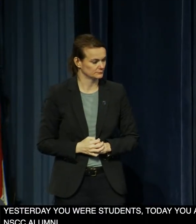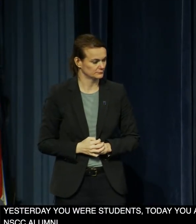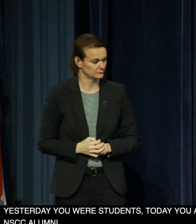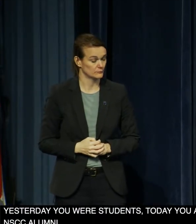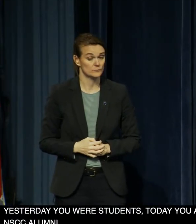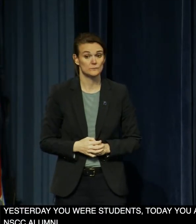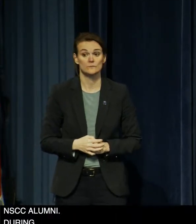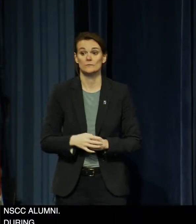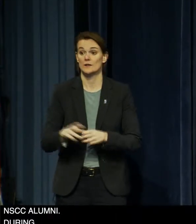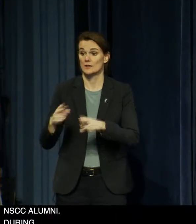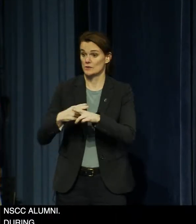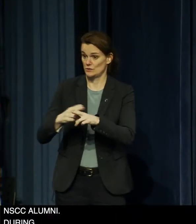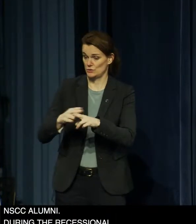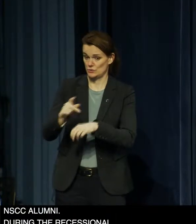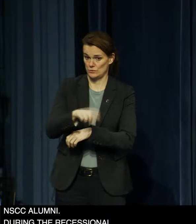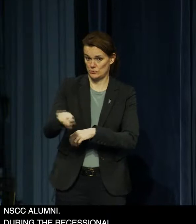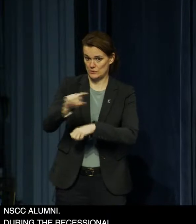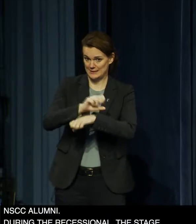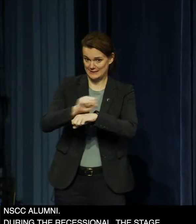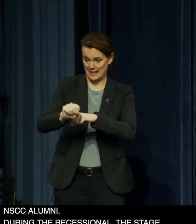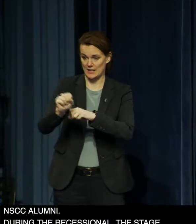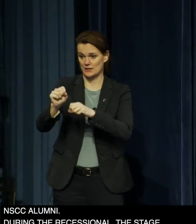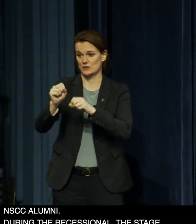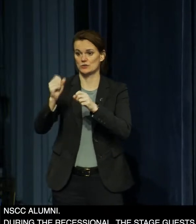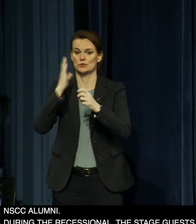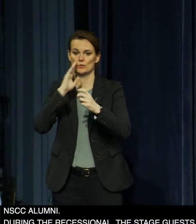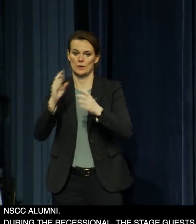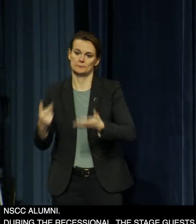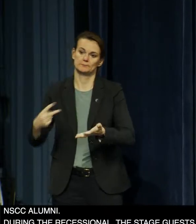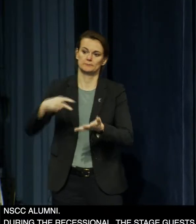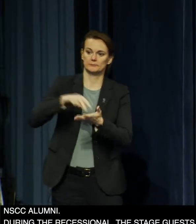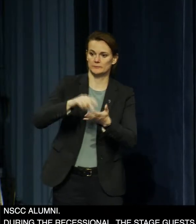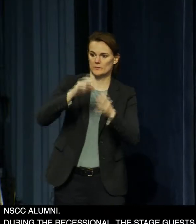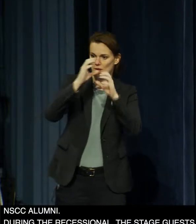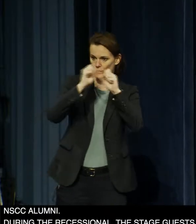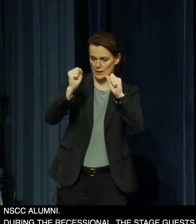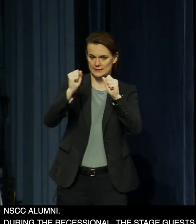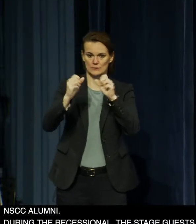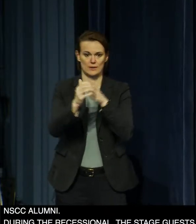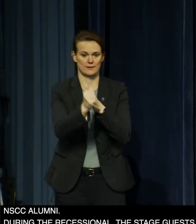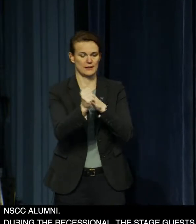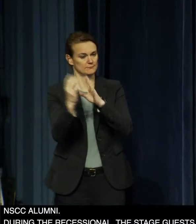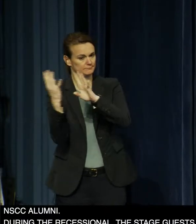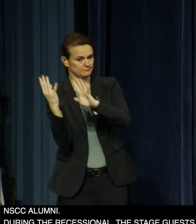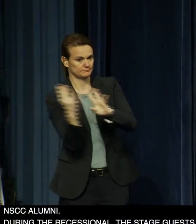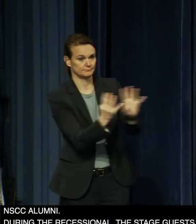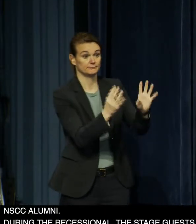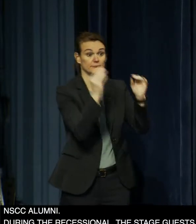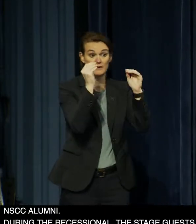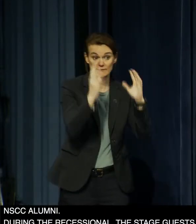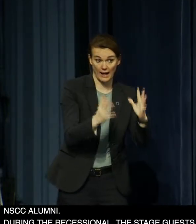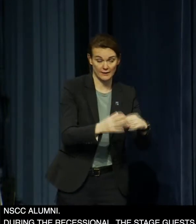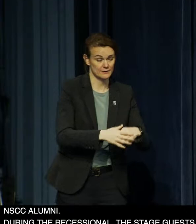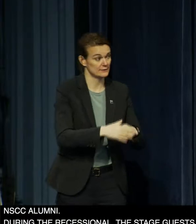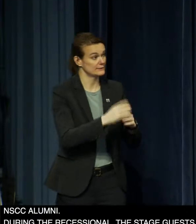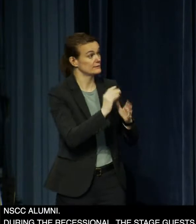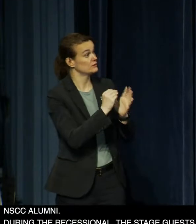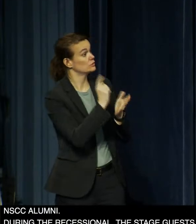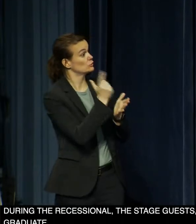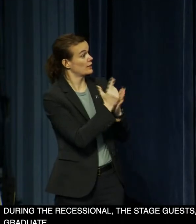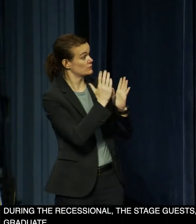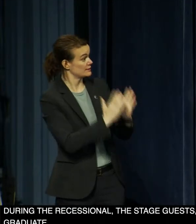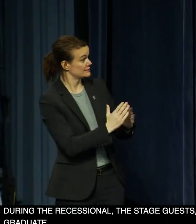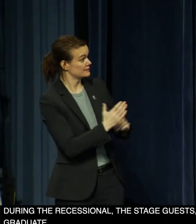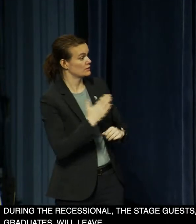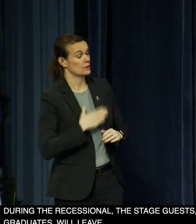During the recessional, the stage guests, led by our president, followed by faculty, then graduates, will leave the auditorium. Please stand